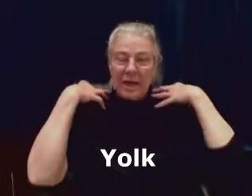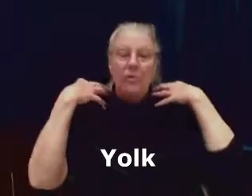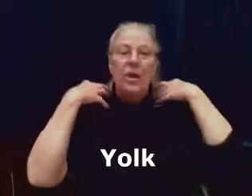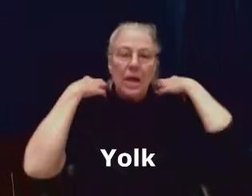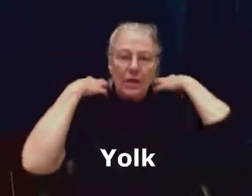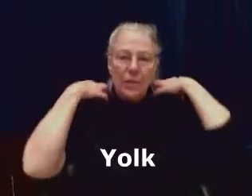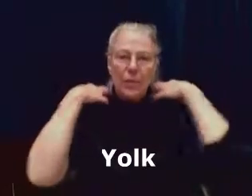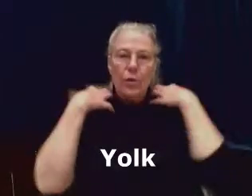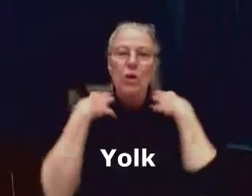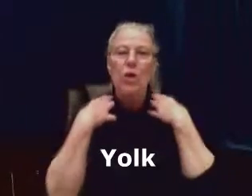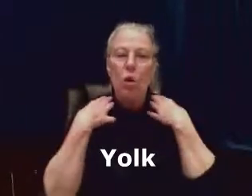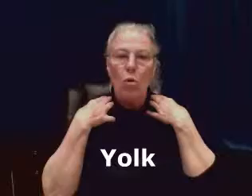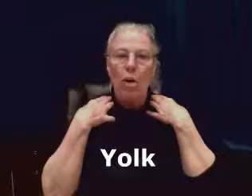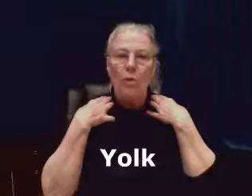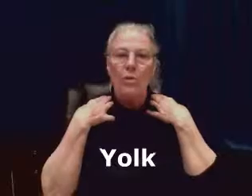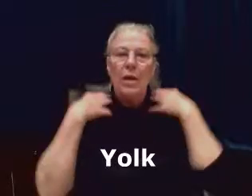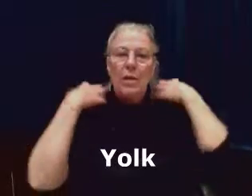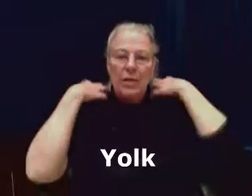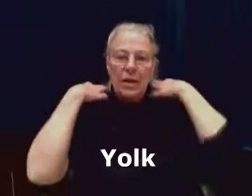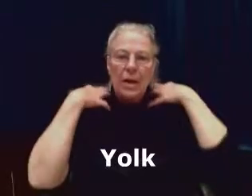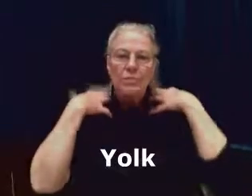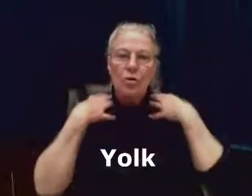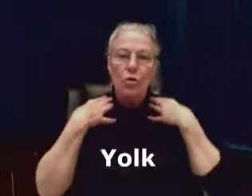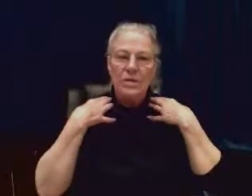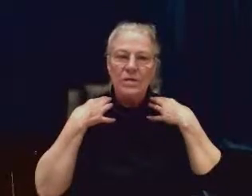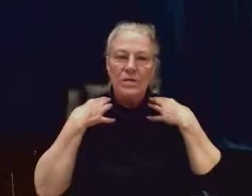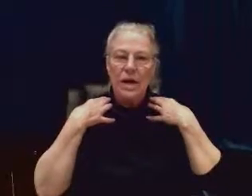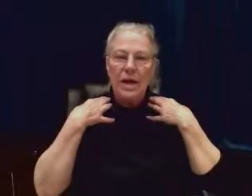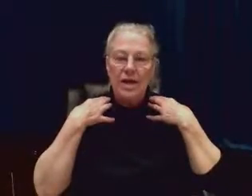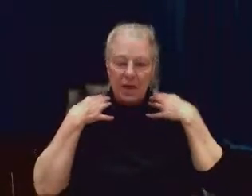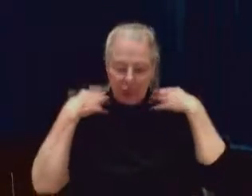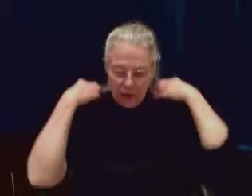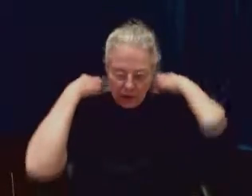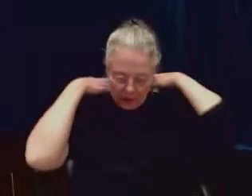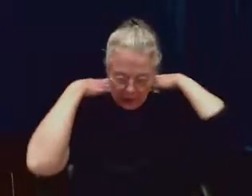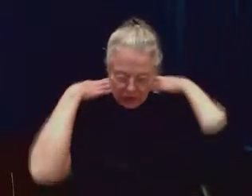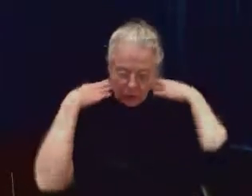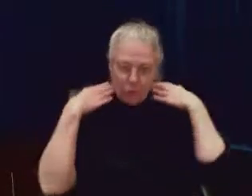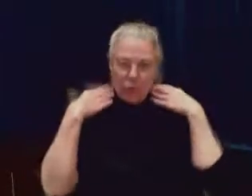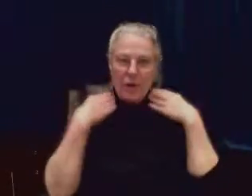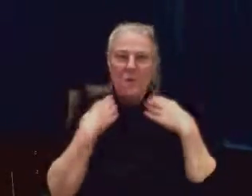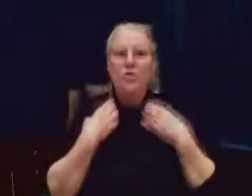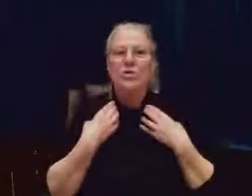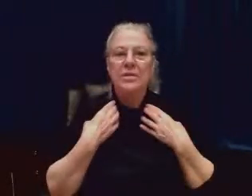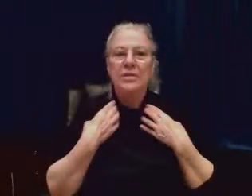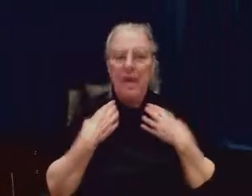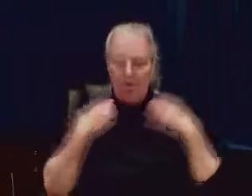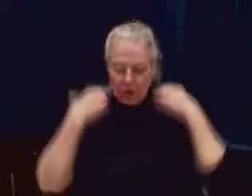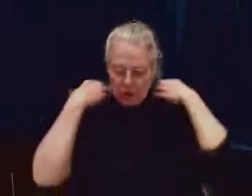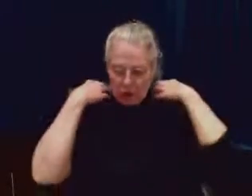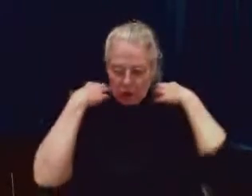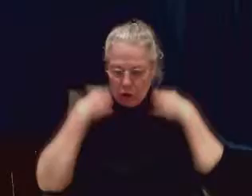together, they put a yoke on them that comes across their neck area. And so you bring it just down.